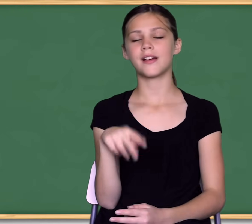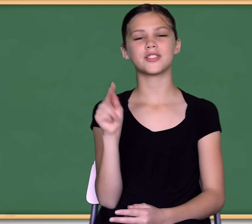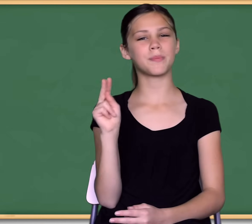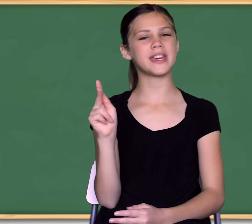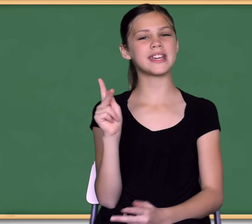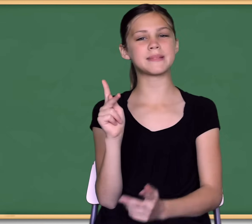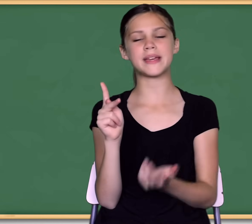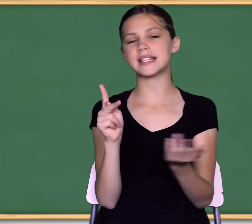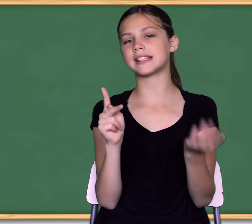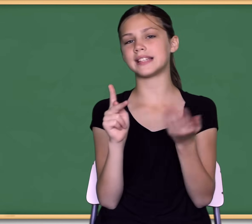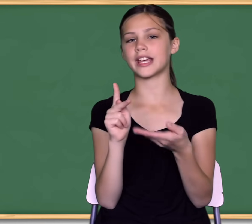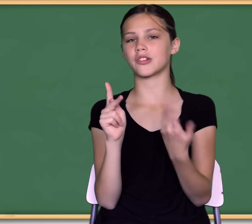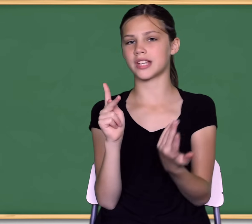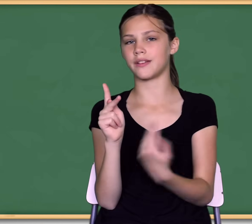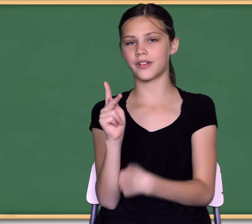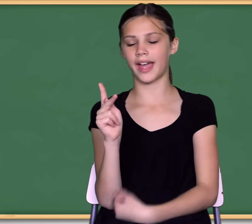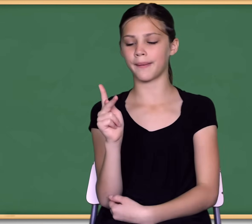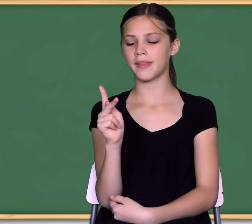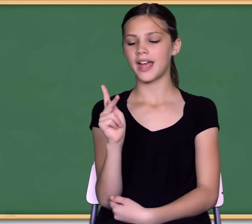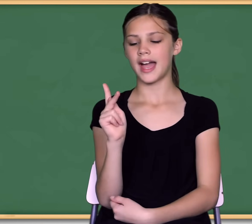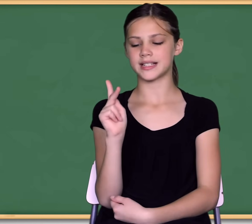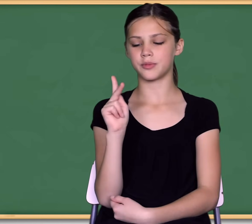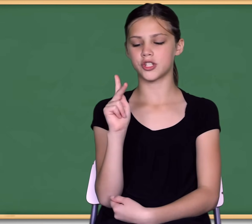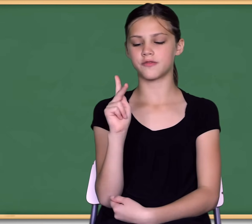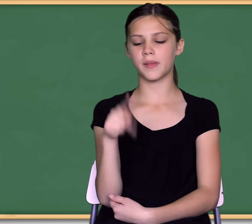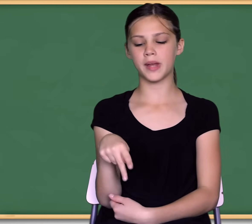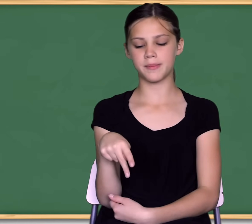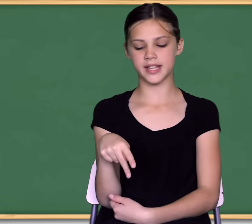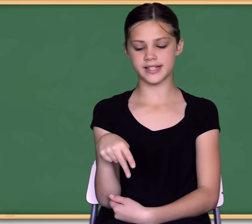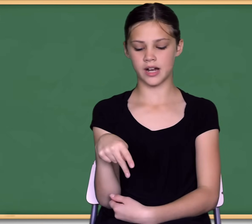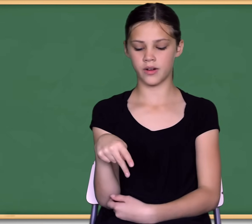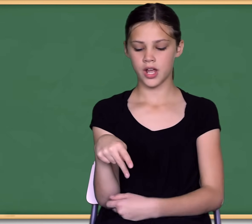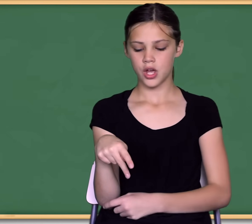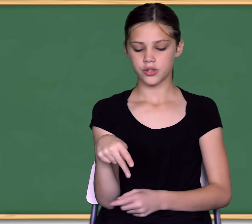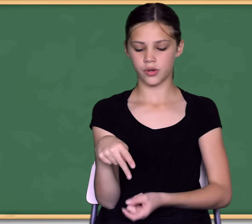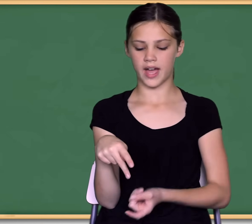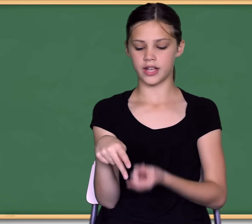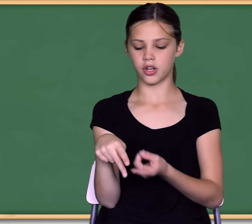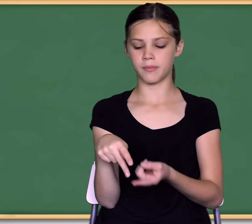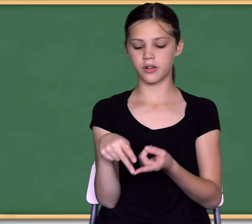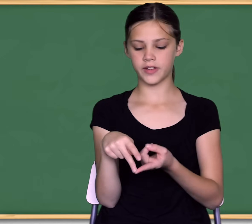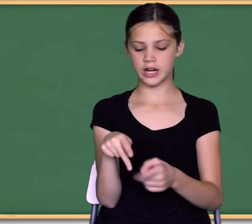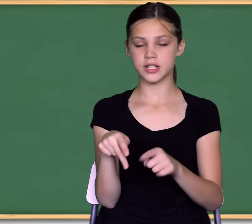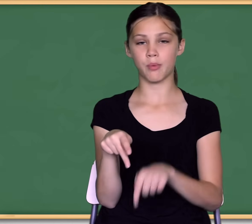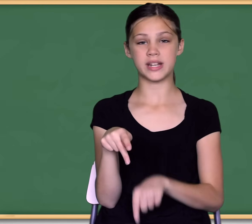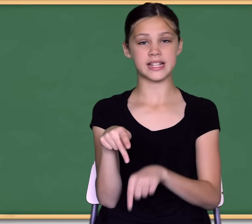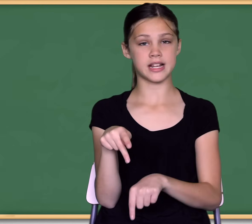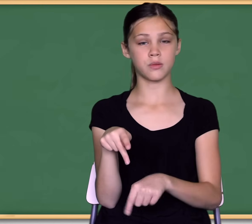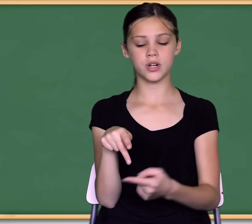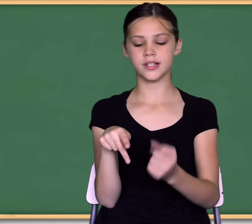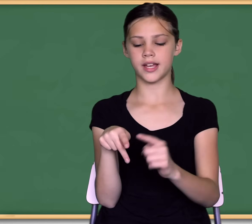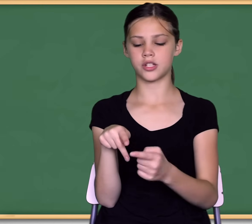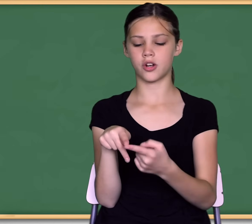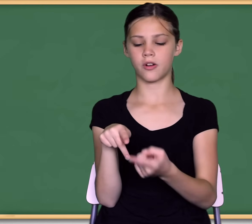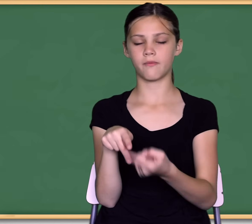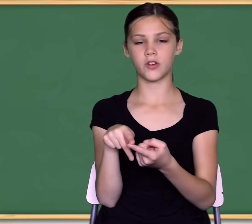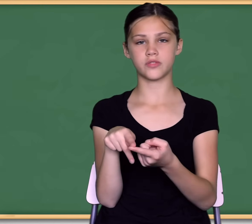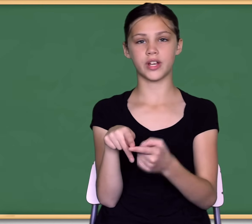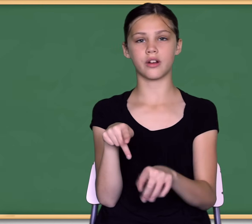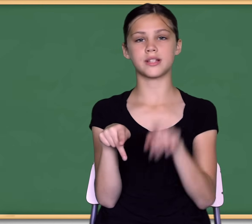So P is basically like your sign for K, except you just flip it upside down so that your middle finger is pointing downwards and your first finger is